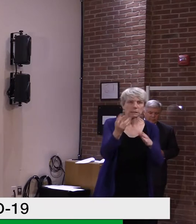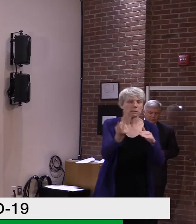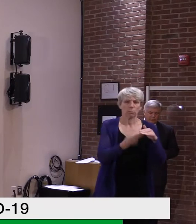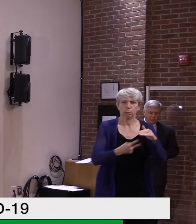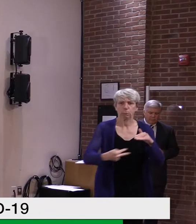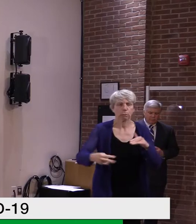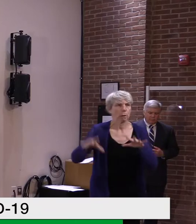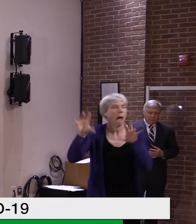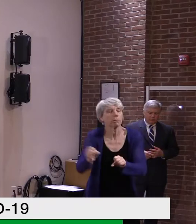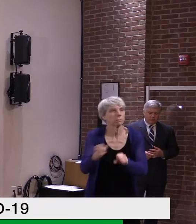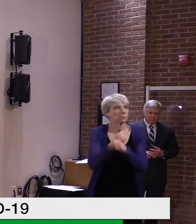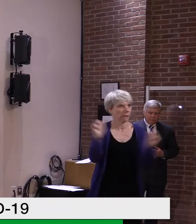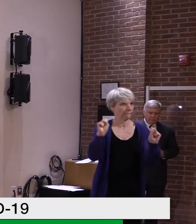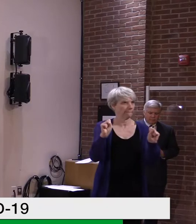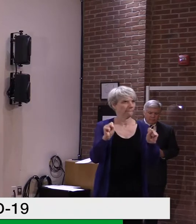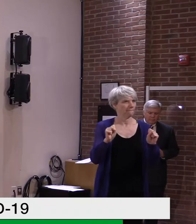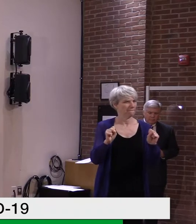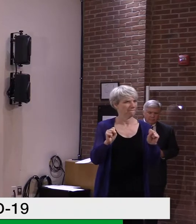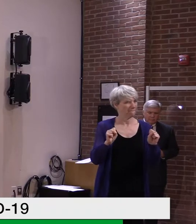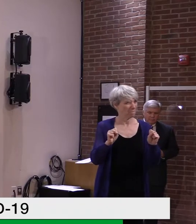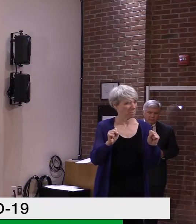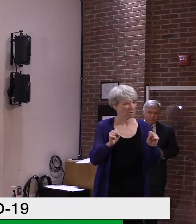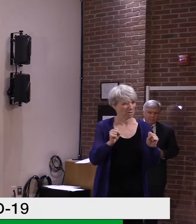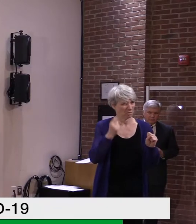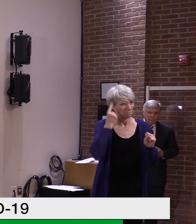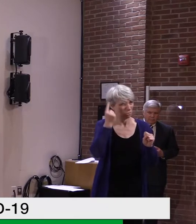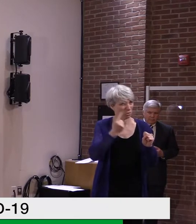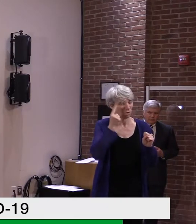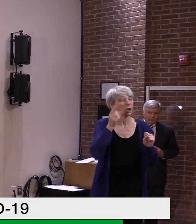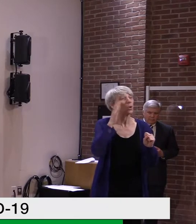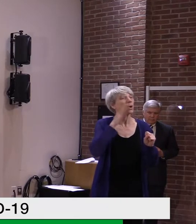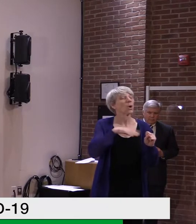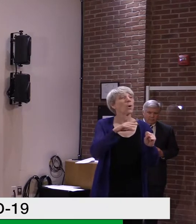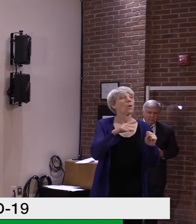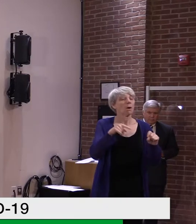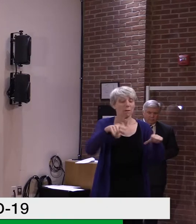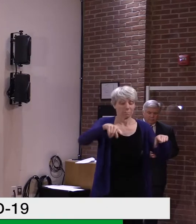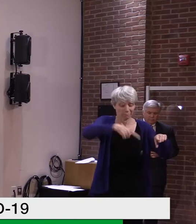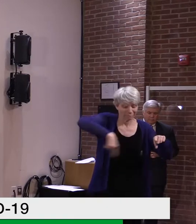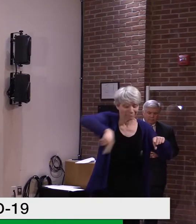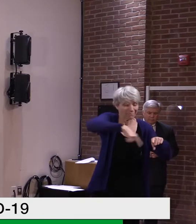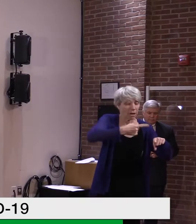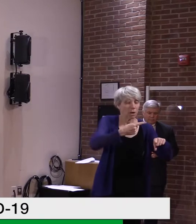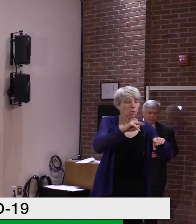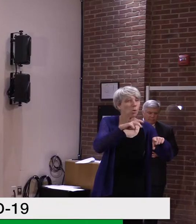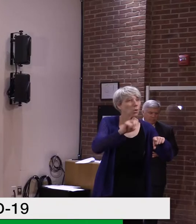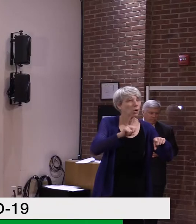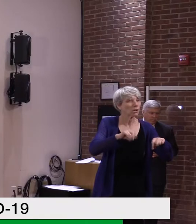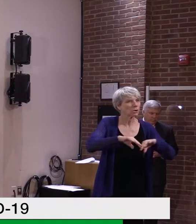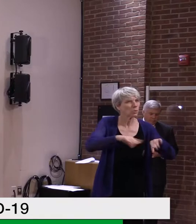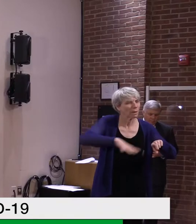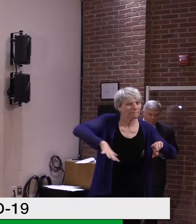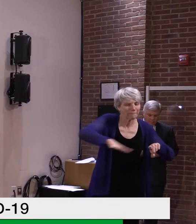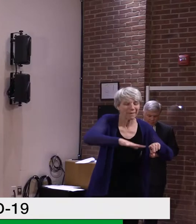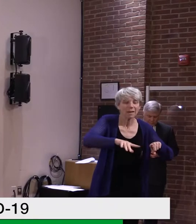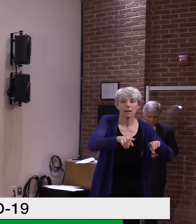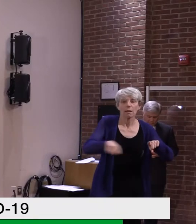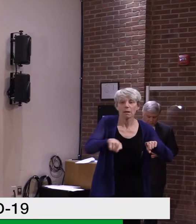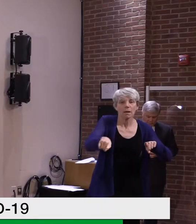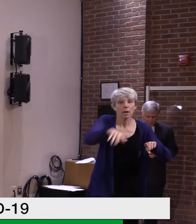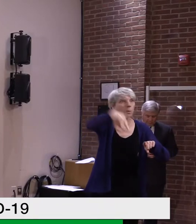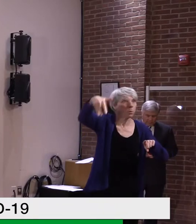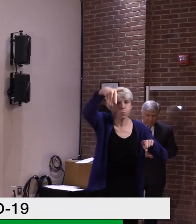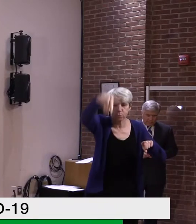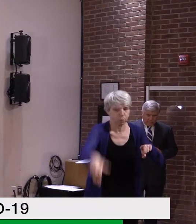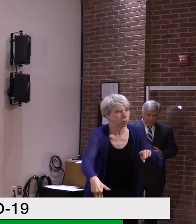there wasn't enough information to understand. Did they actually go over the falls to get injured, or were they injured prior to that?